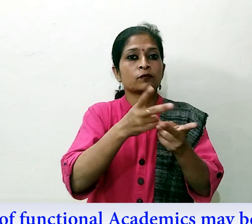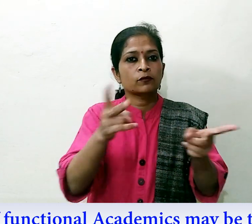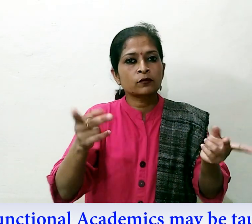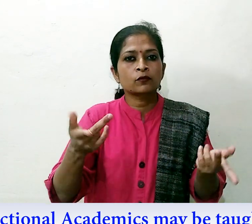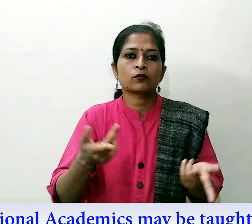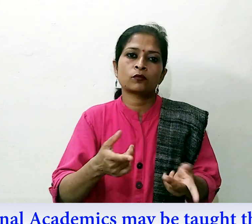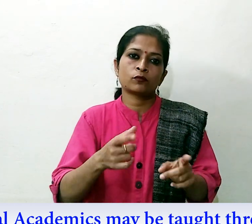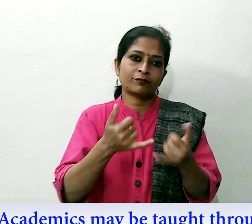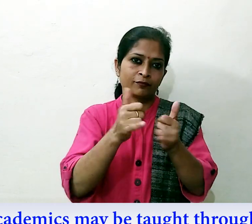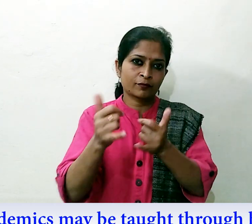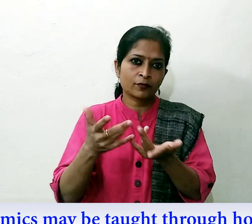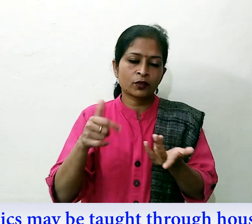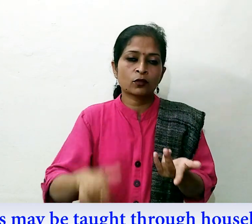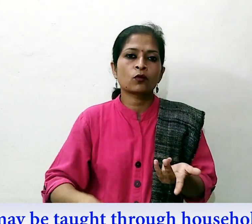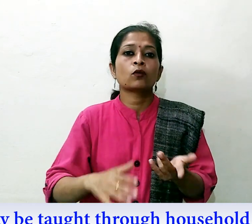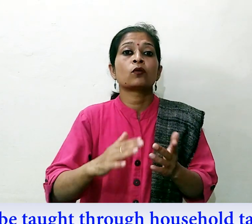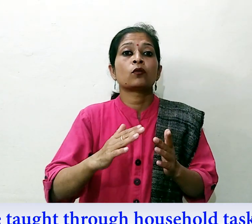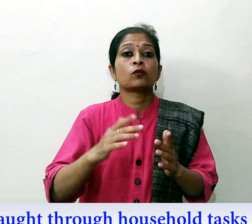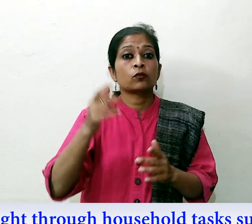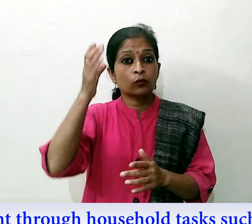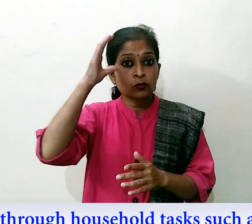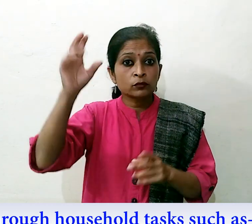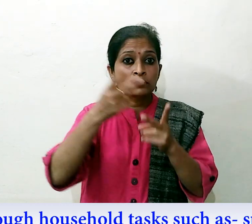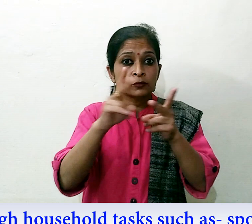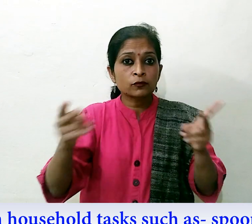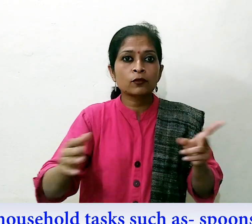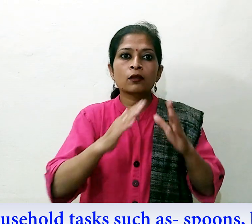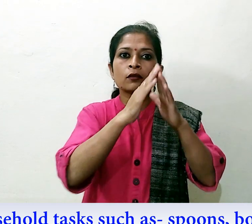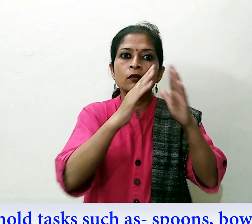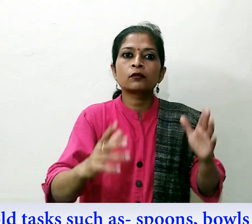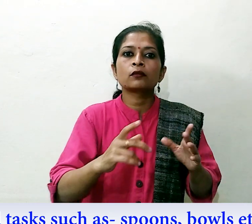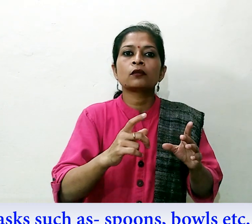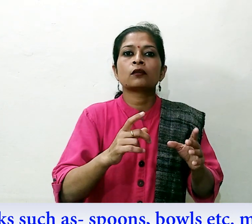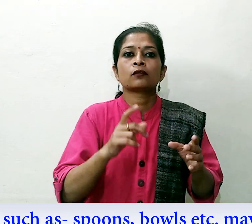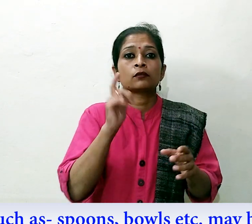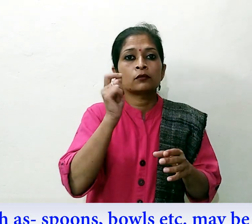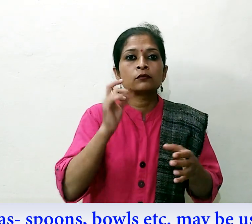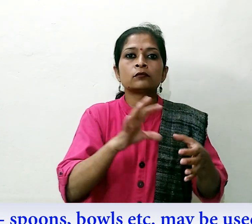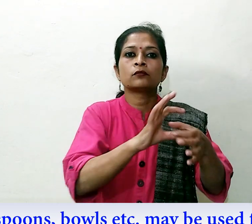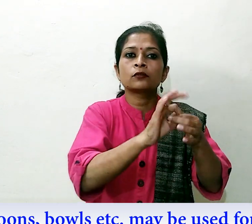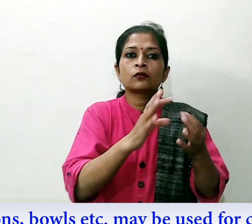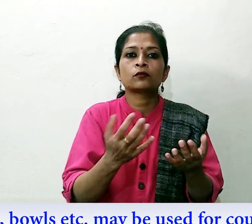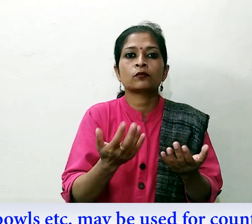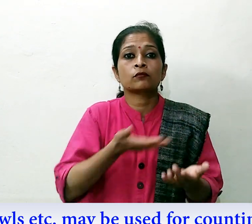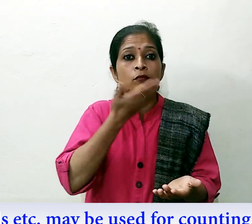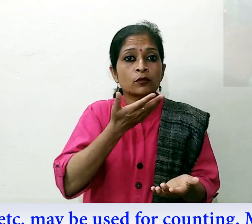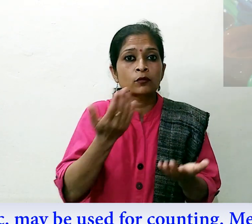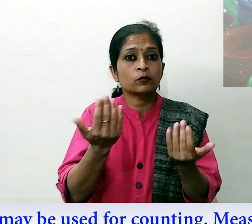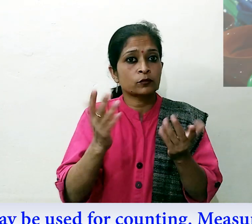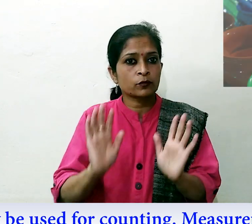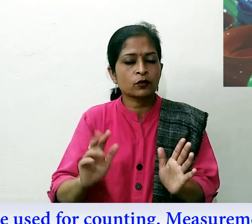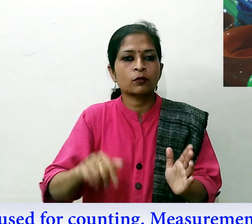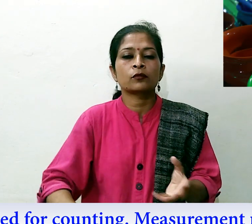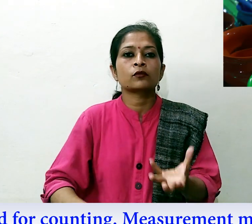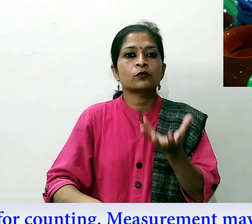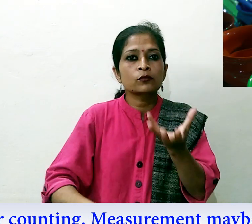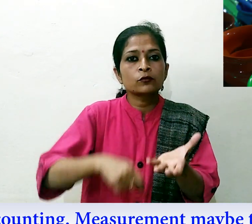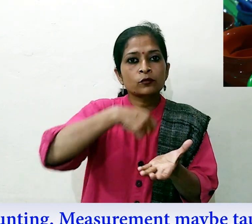functional academics may be taught through household tasks such as spoons, bowls, etc. may be used for